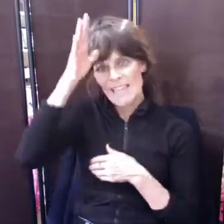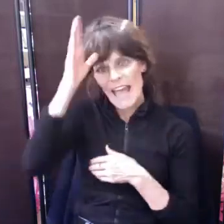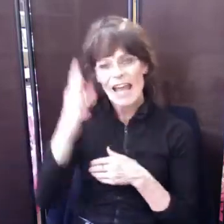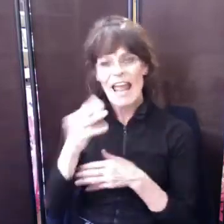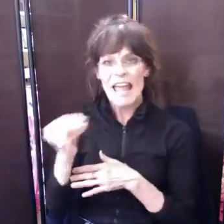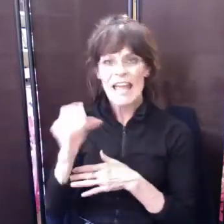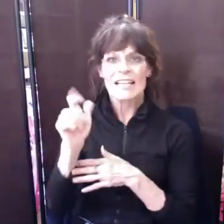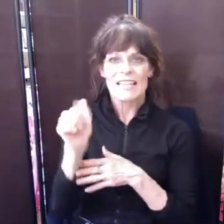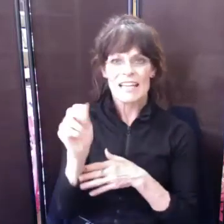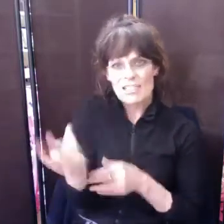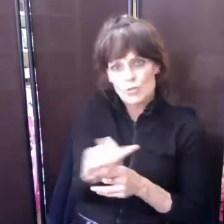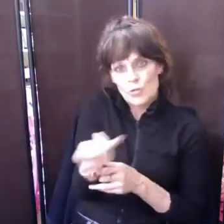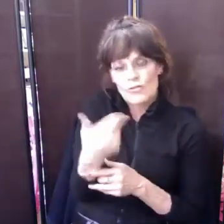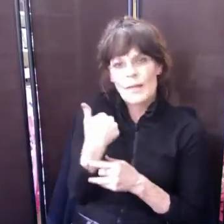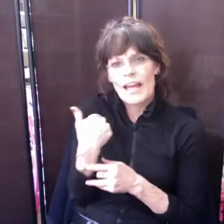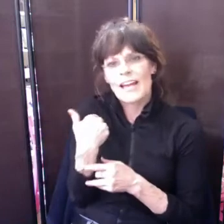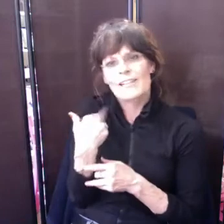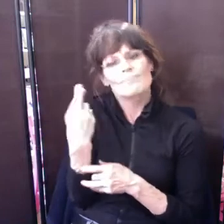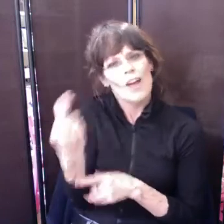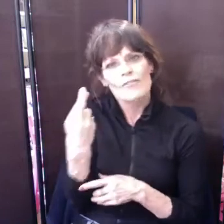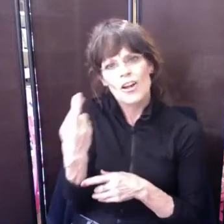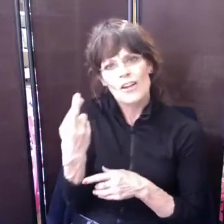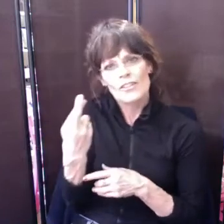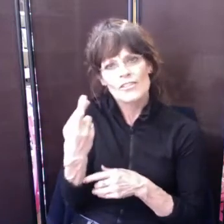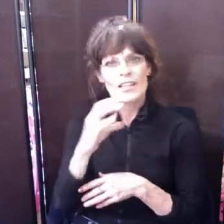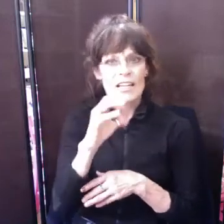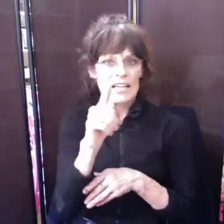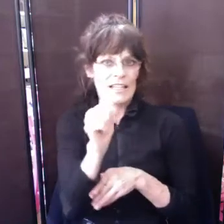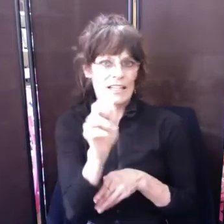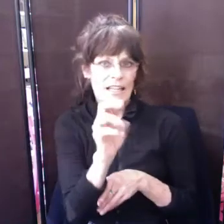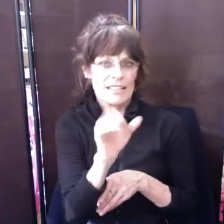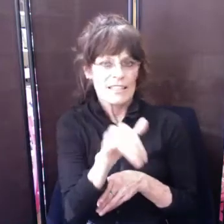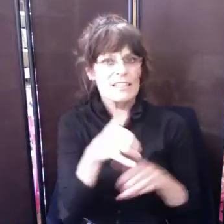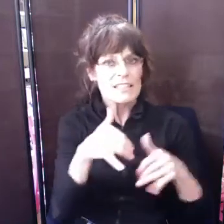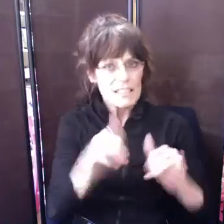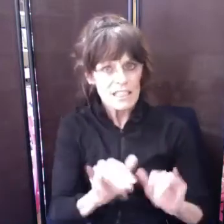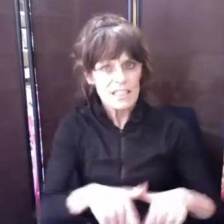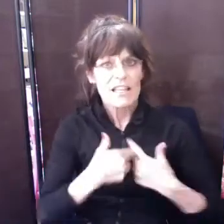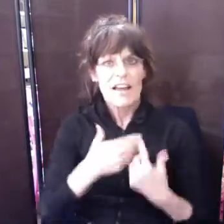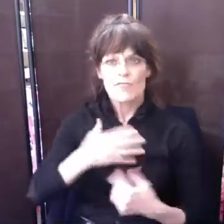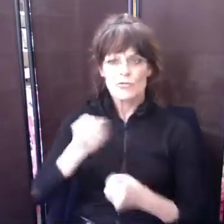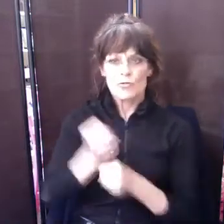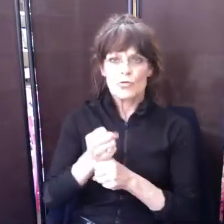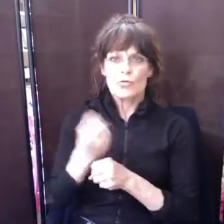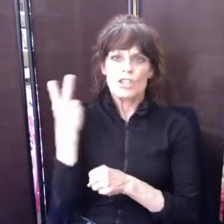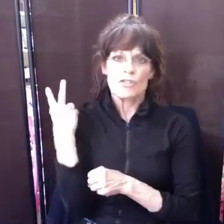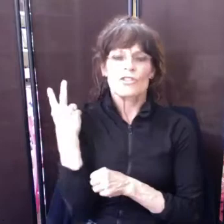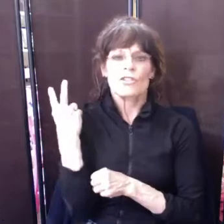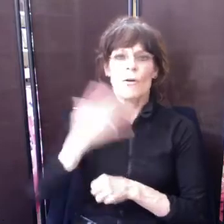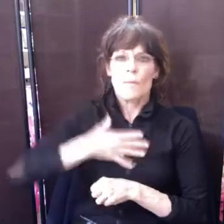a lifelong friendship. Clancy is still with us. My father passed away 2 years ago. But they maintained a friendship all the